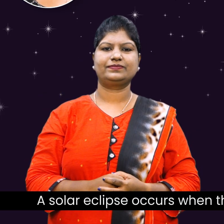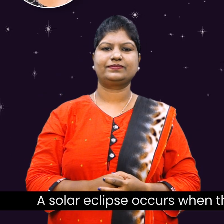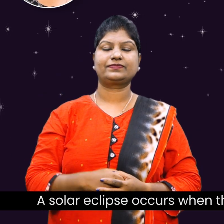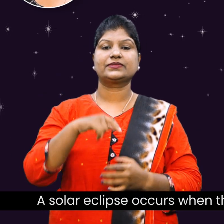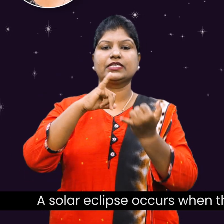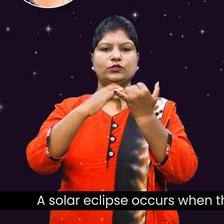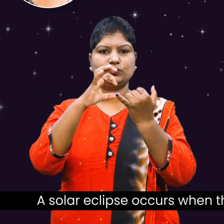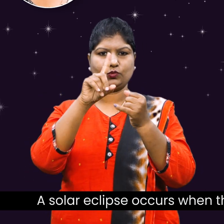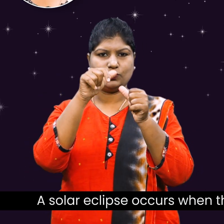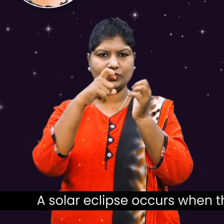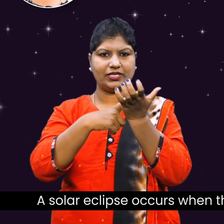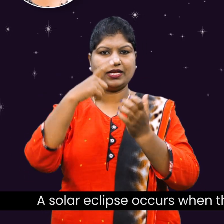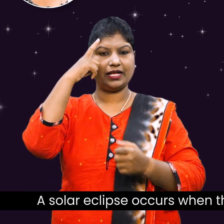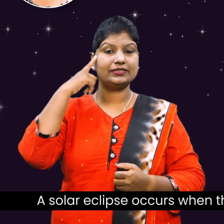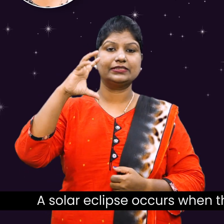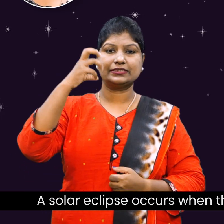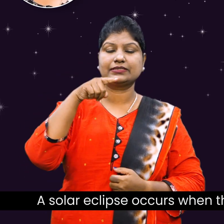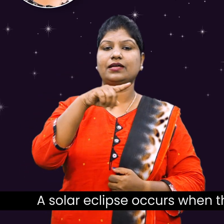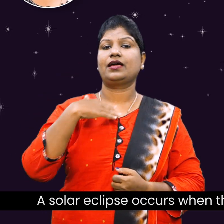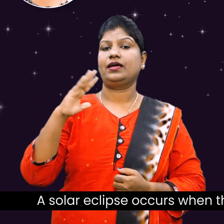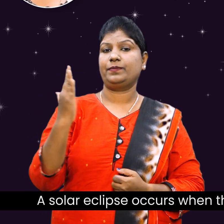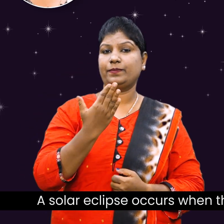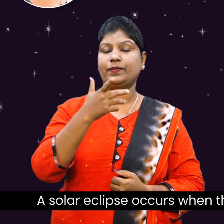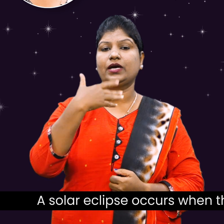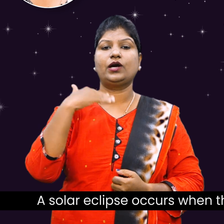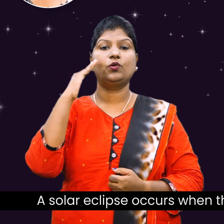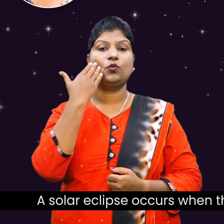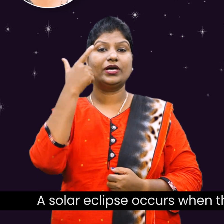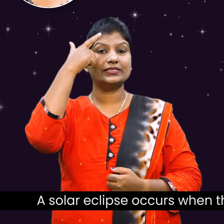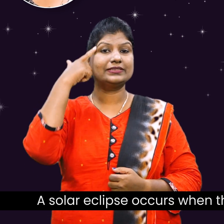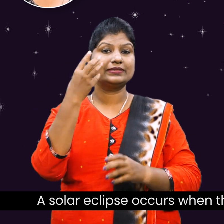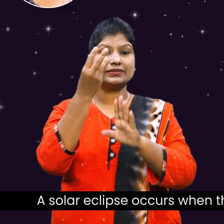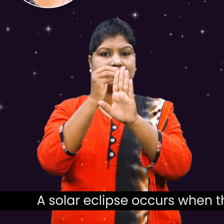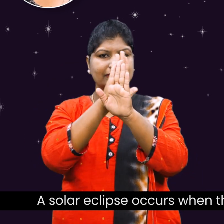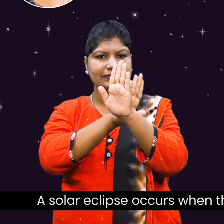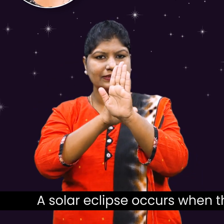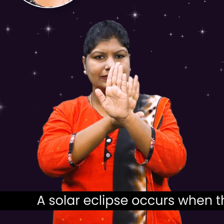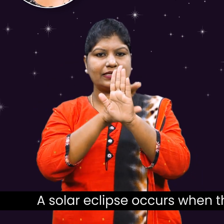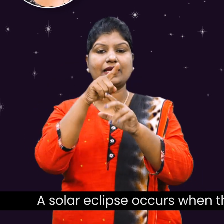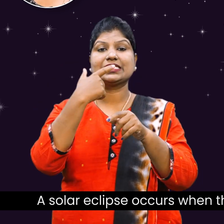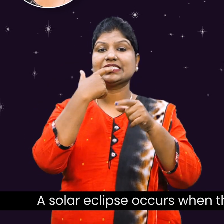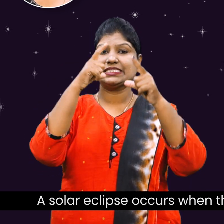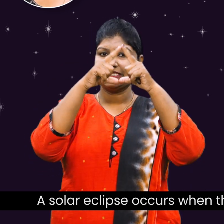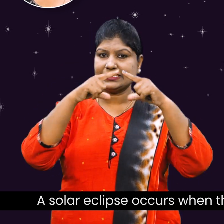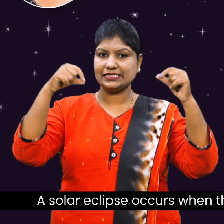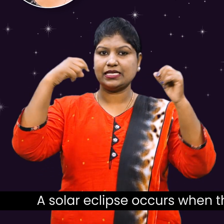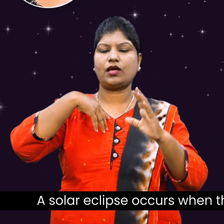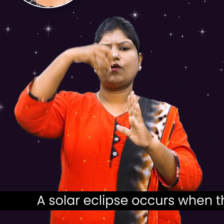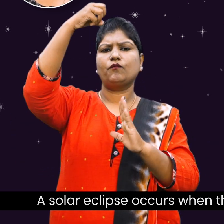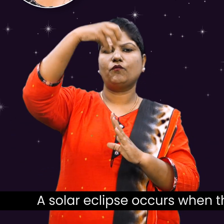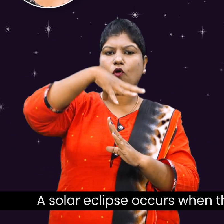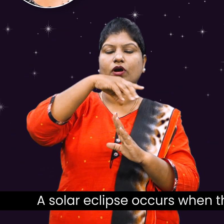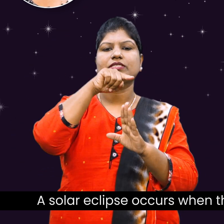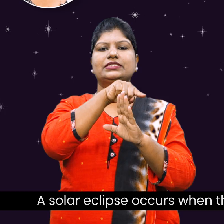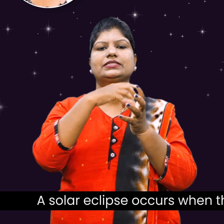A solar eclipse occurs when the shadow of the moon falls on the